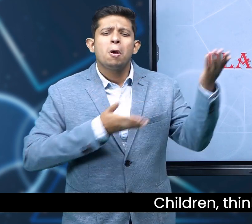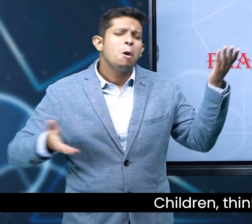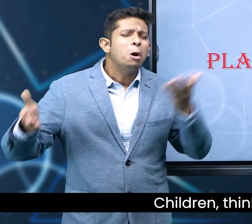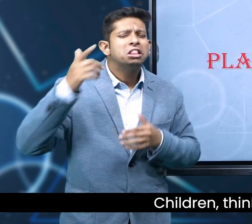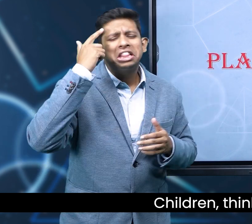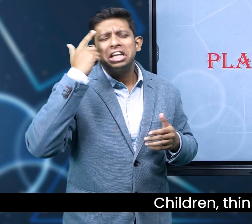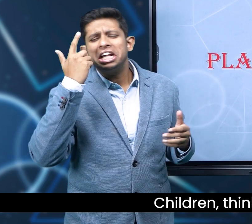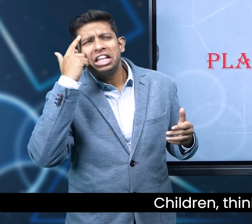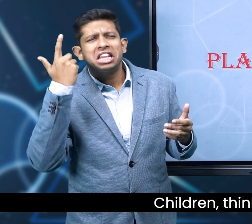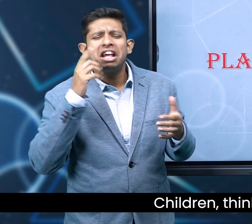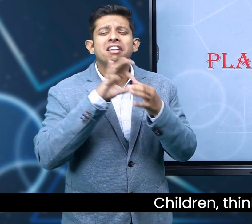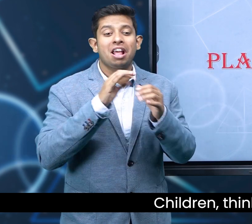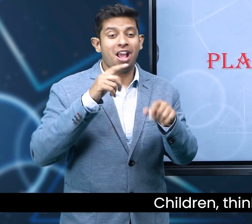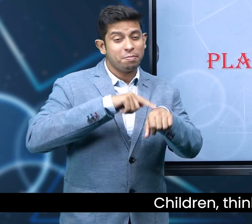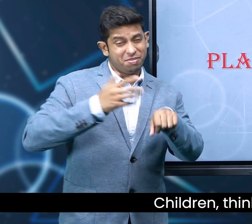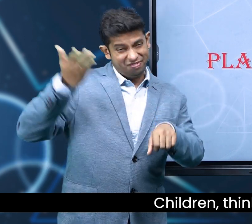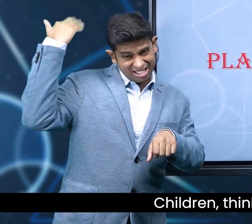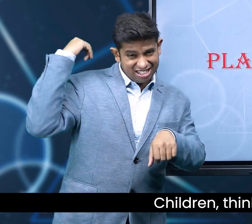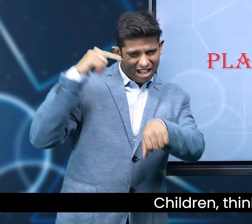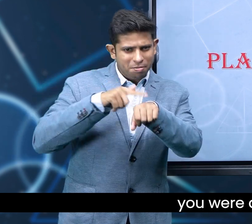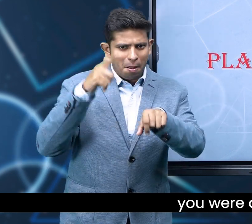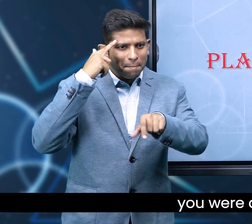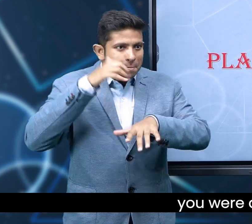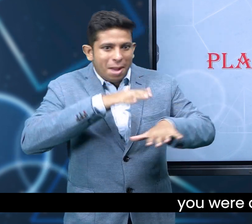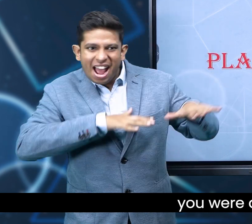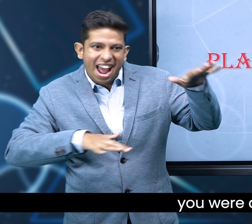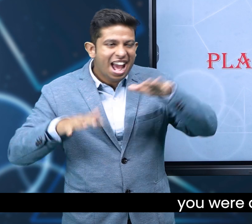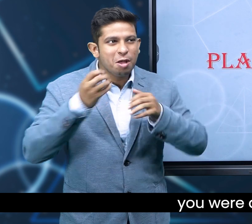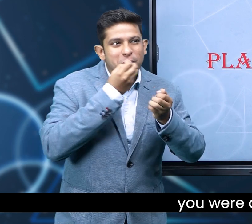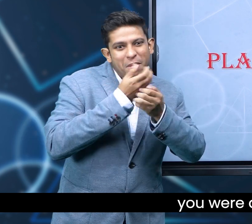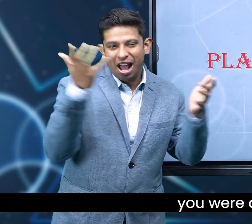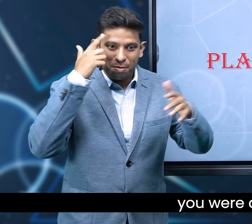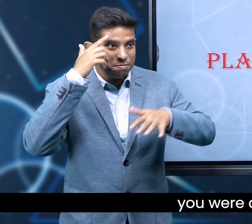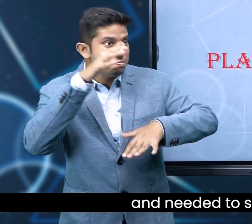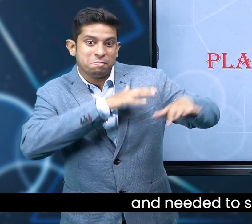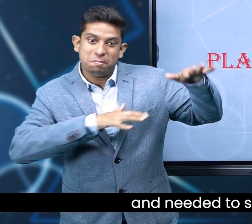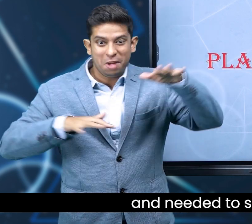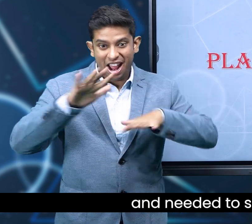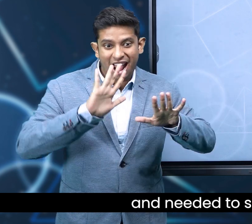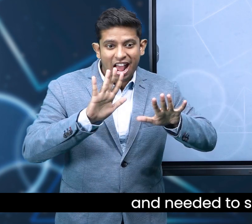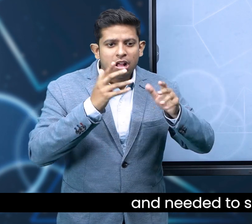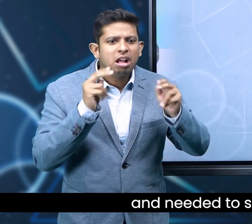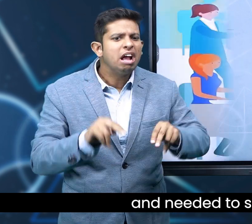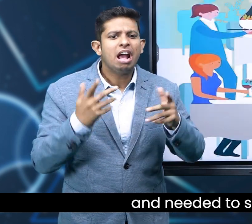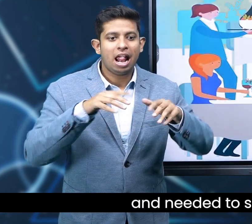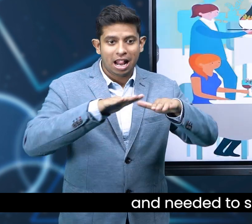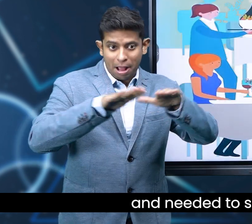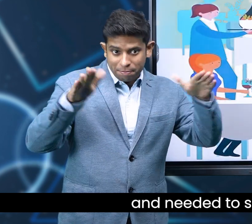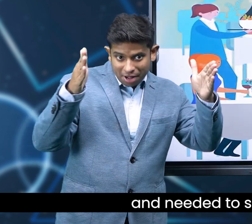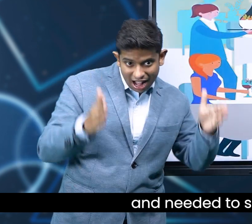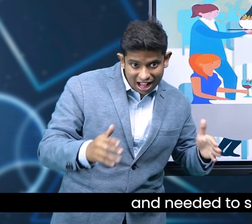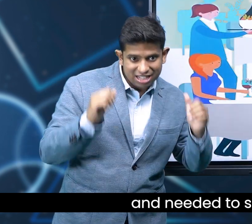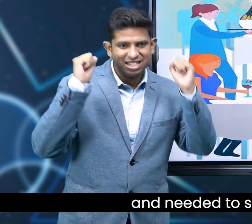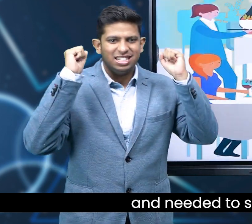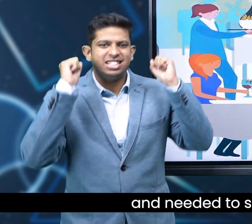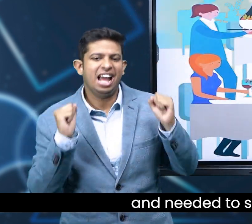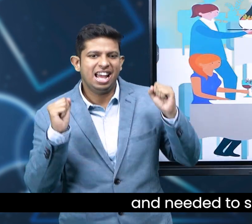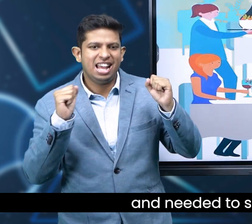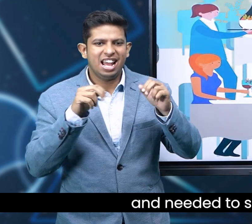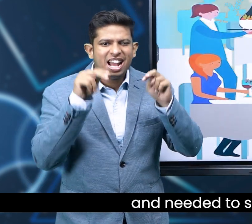Children, think about the last time you were arranging a party and needed to set up tables and chairs.